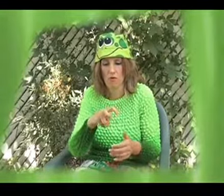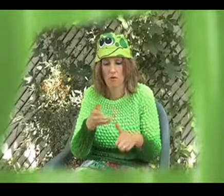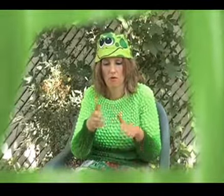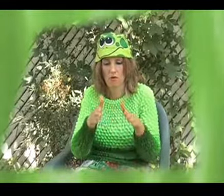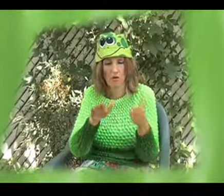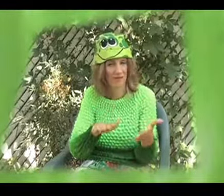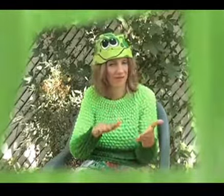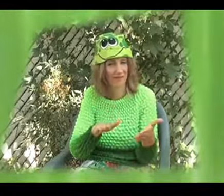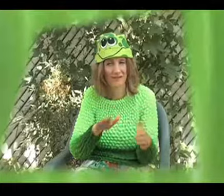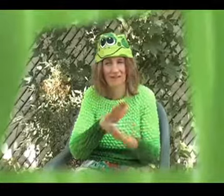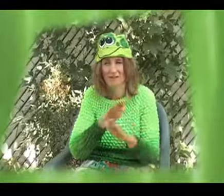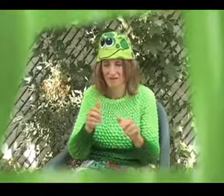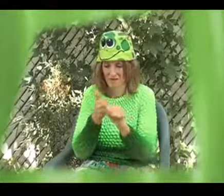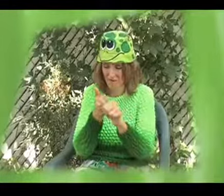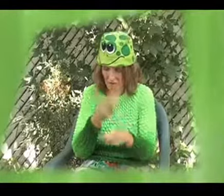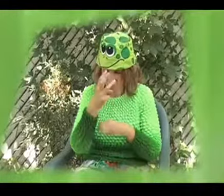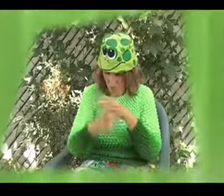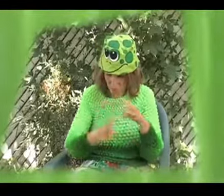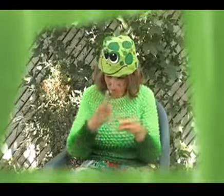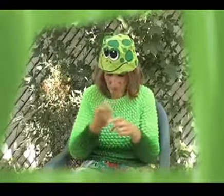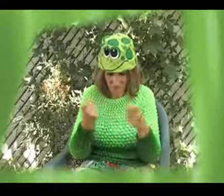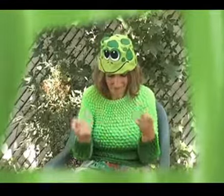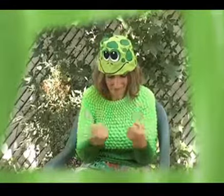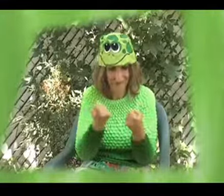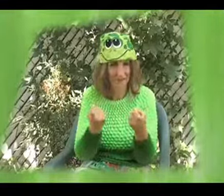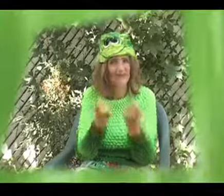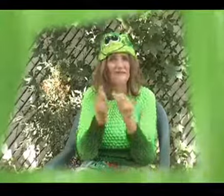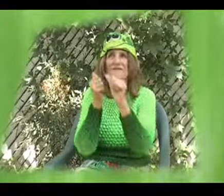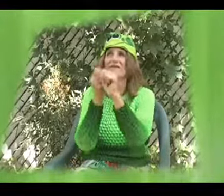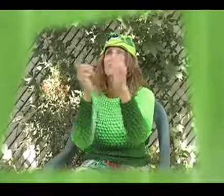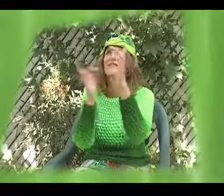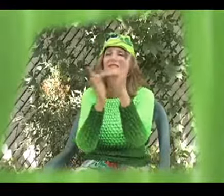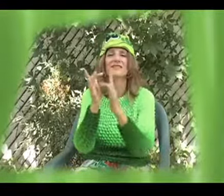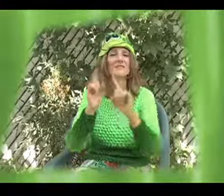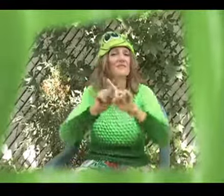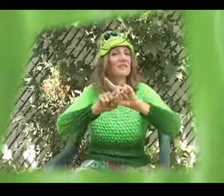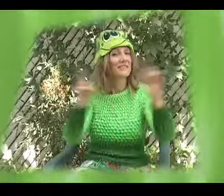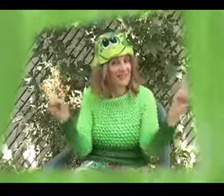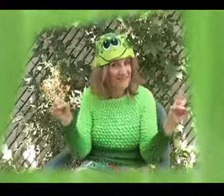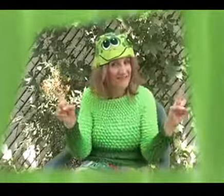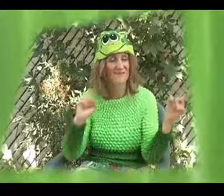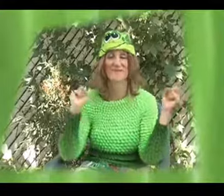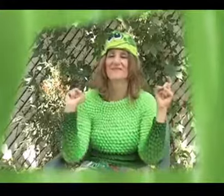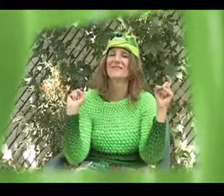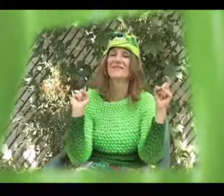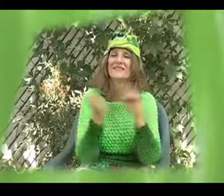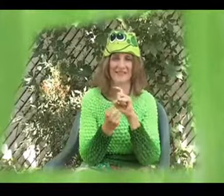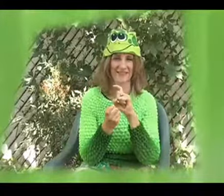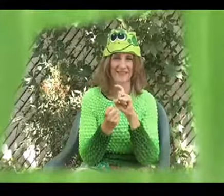frog slowly dies, we can follow the world and sin, and that can happen to us. But if we follow God, our lives